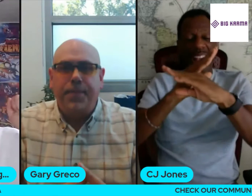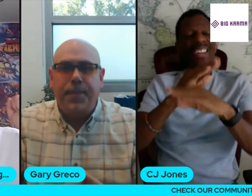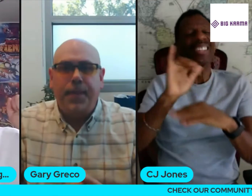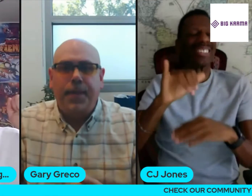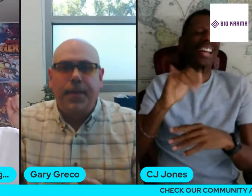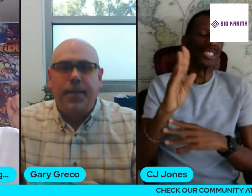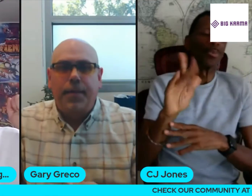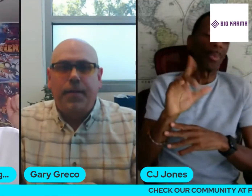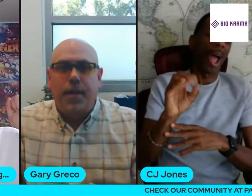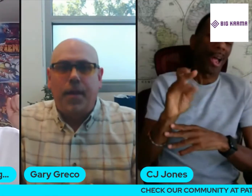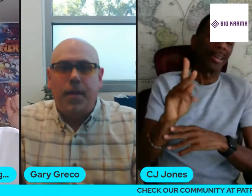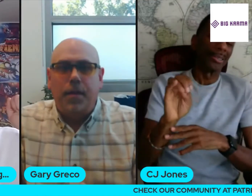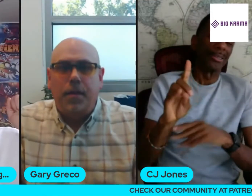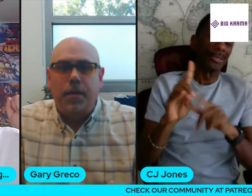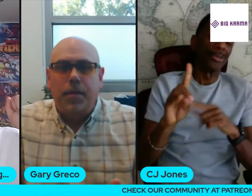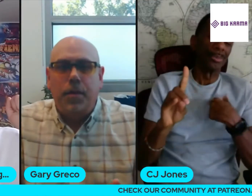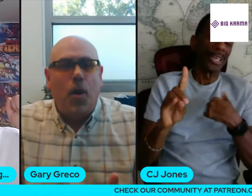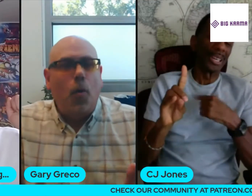happen.